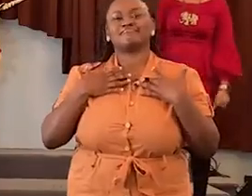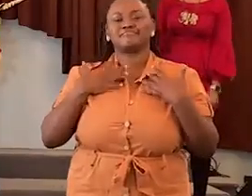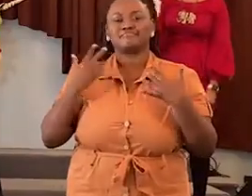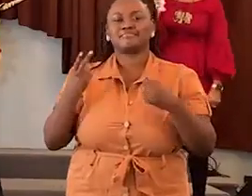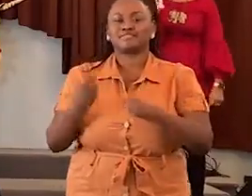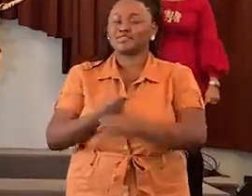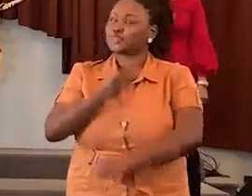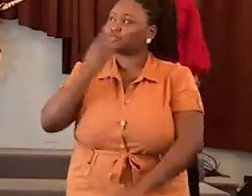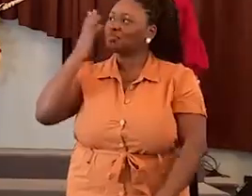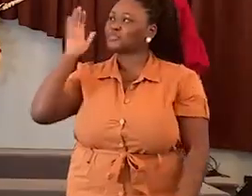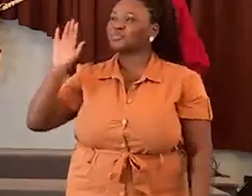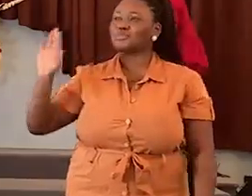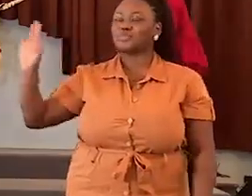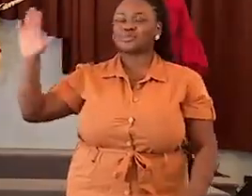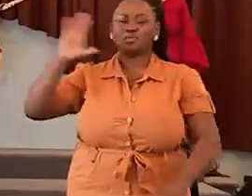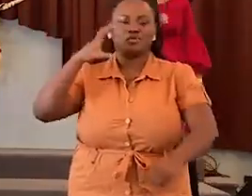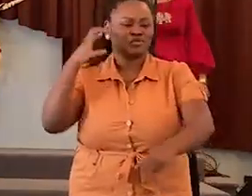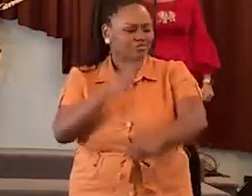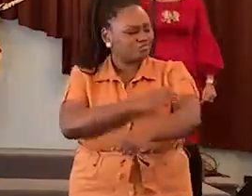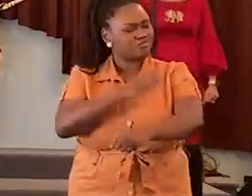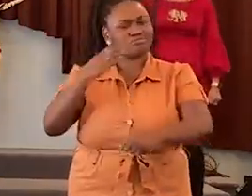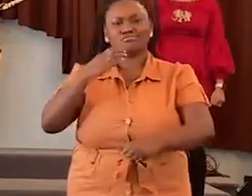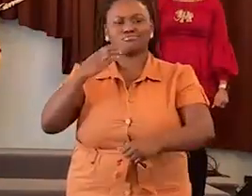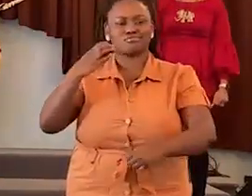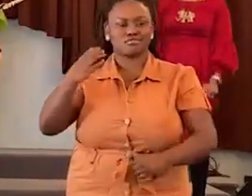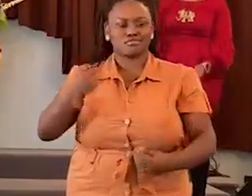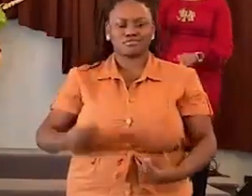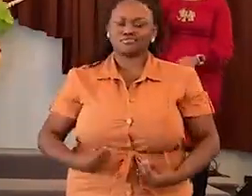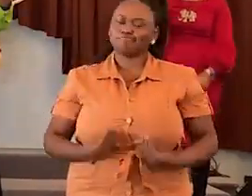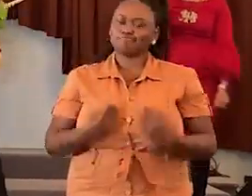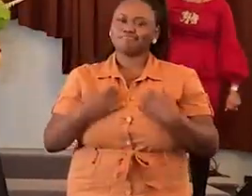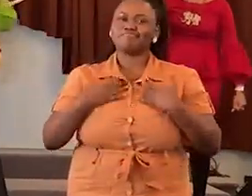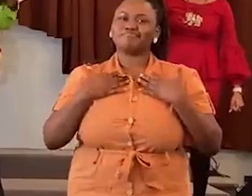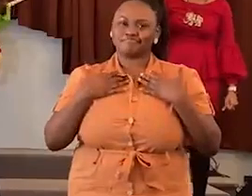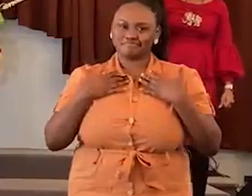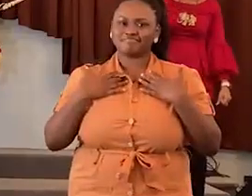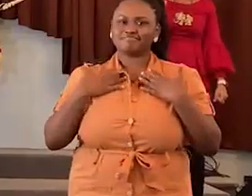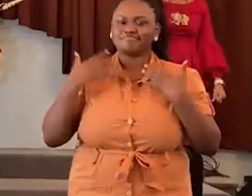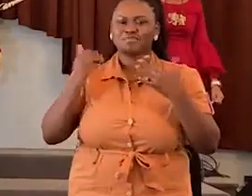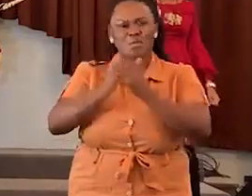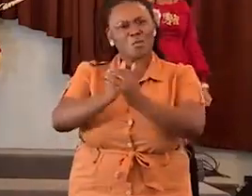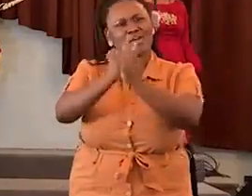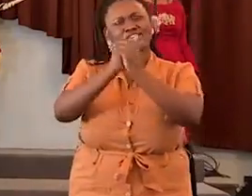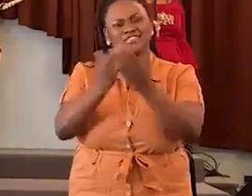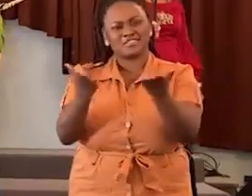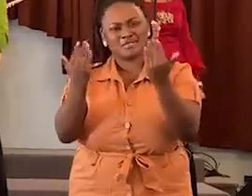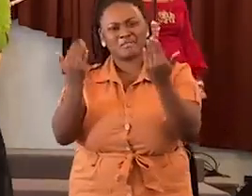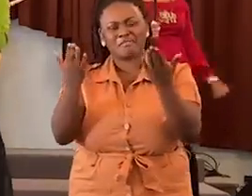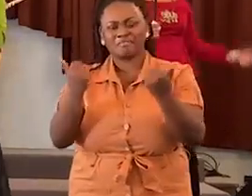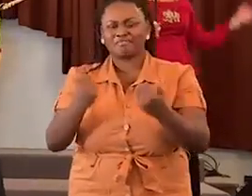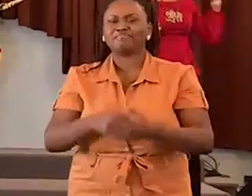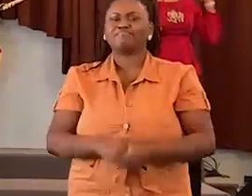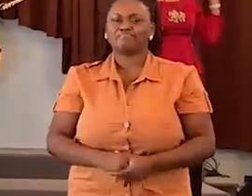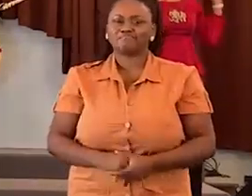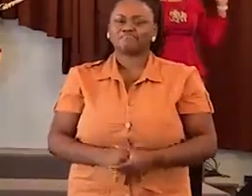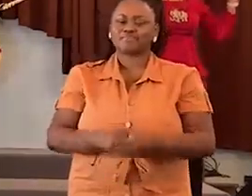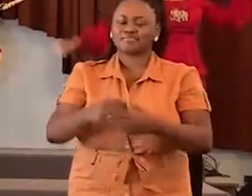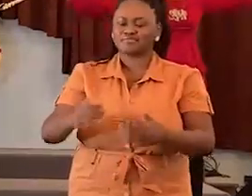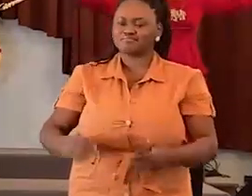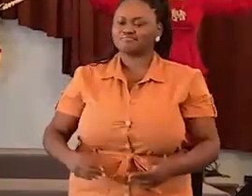Fill me with your power. Come on and worship right here. Fill me.